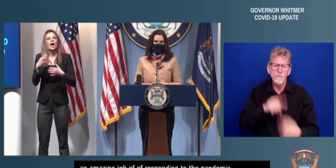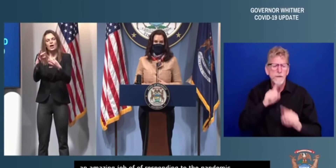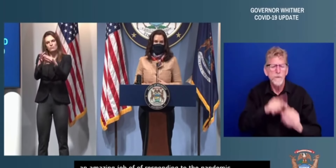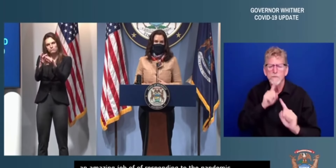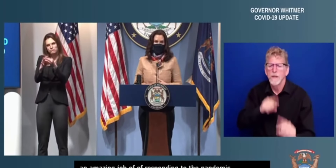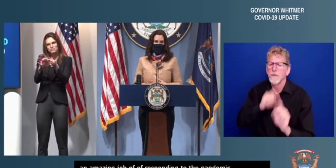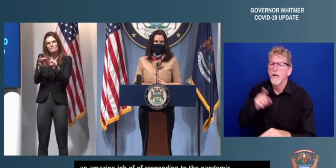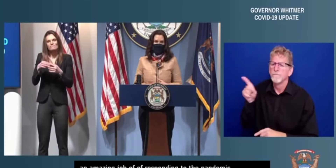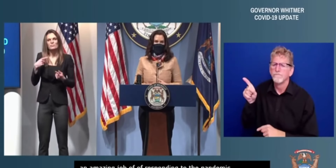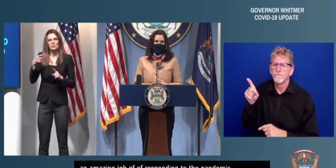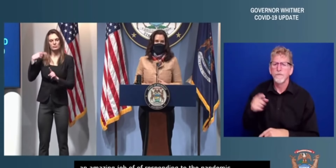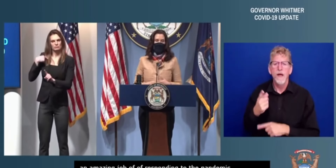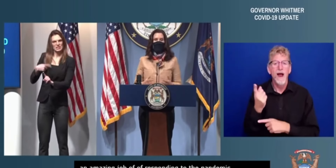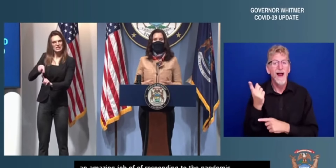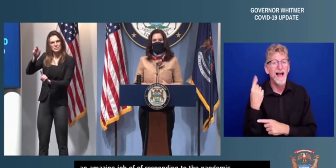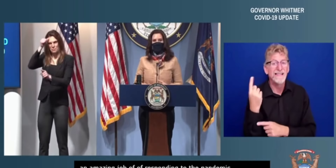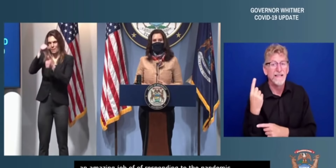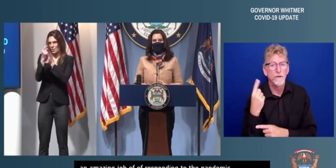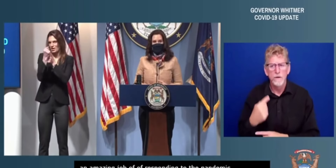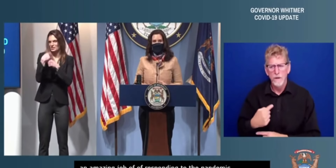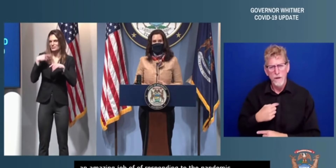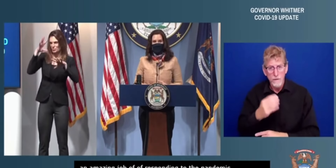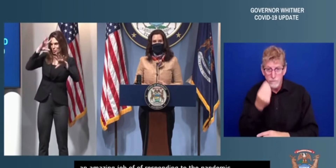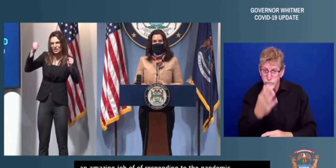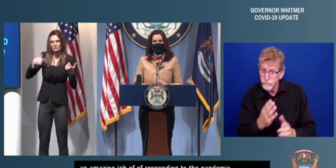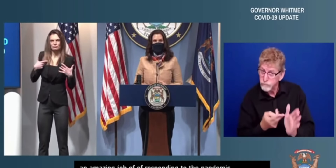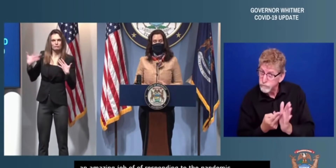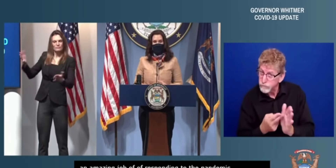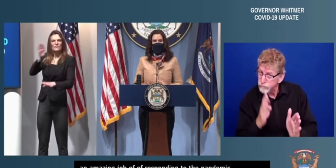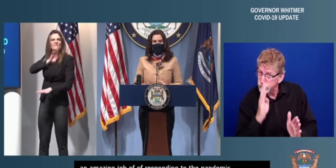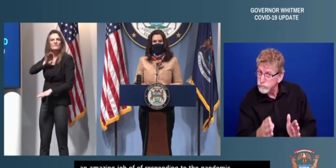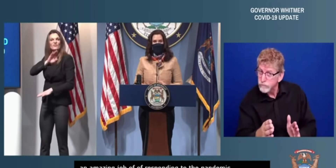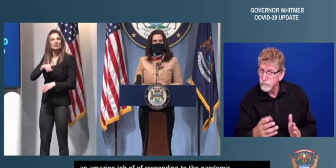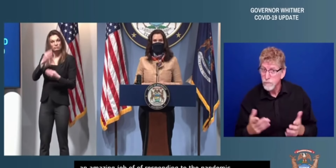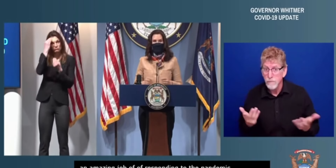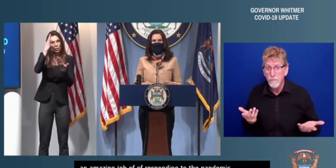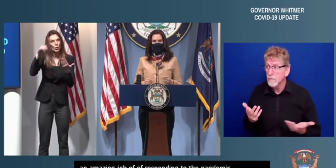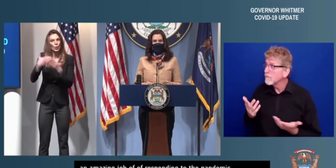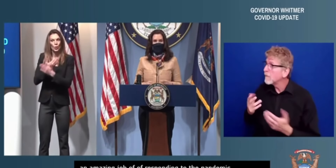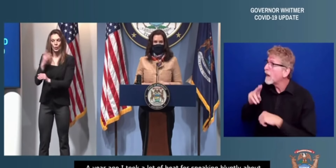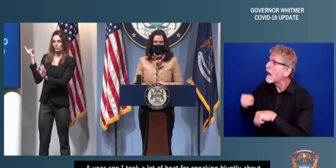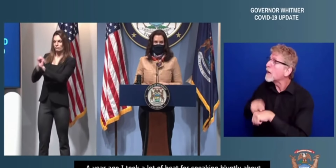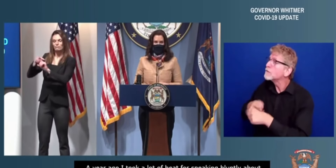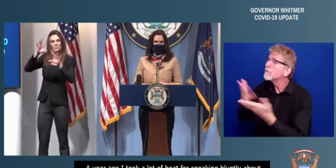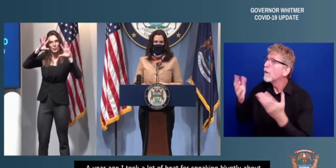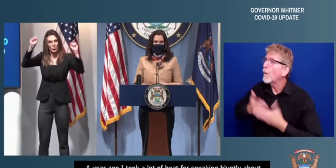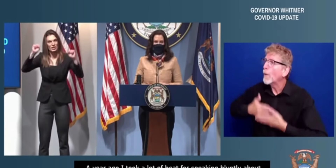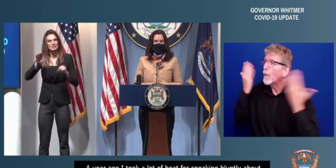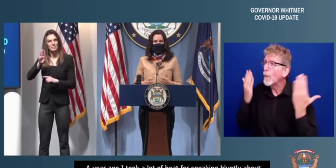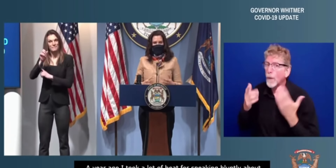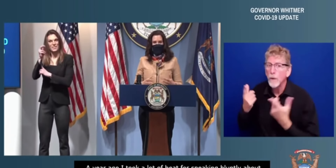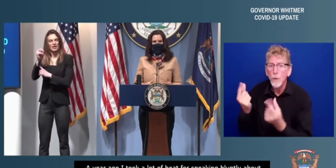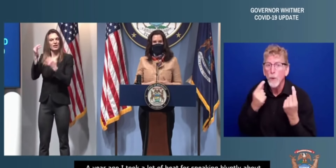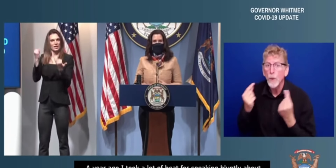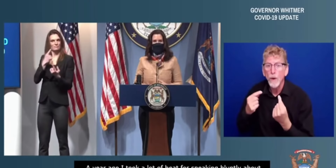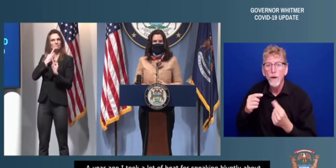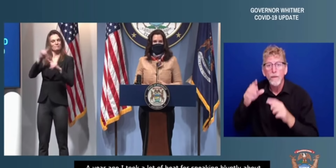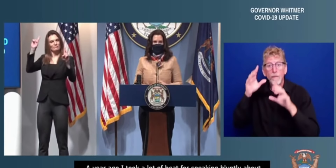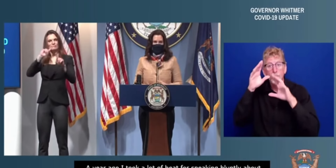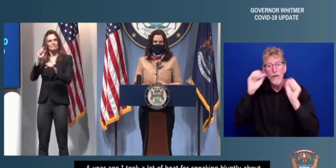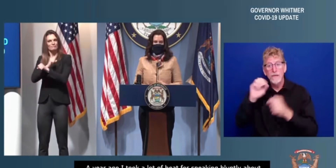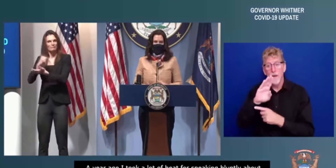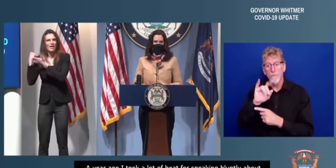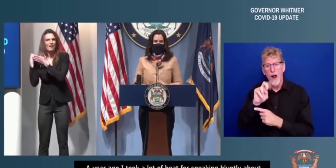of a national strategy. The Biden administration does have a strategy, and by and large, it is working. As should